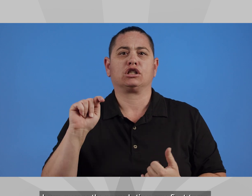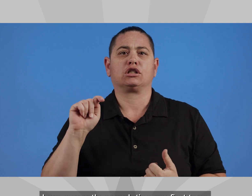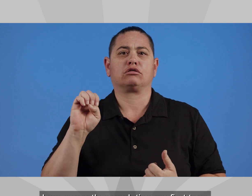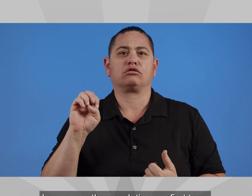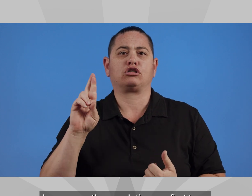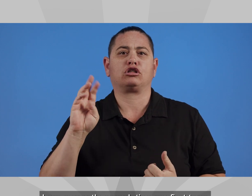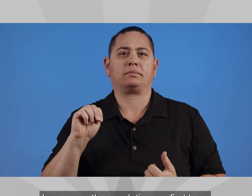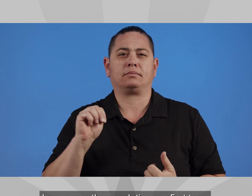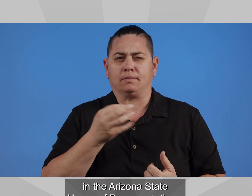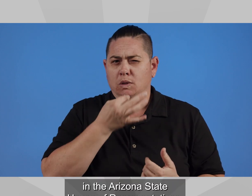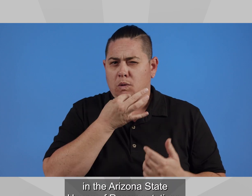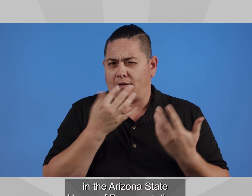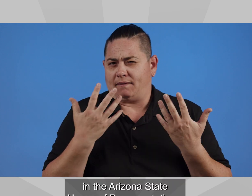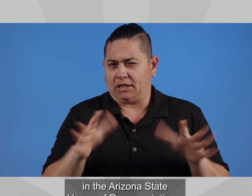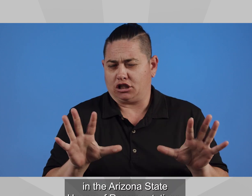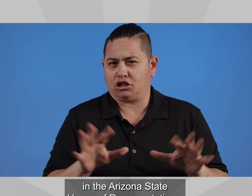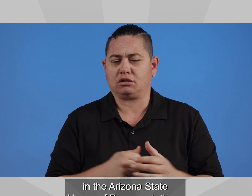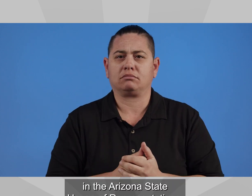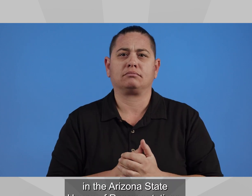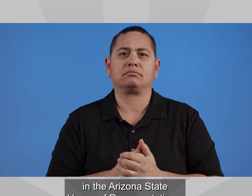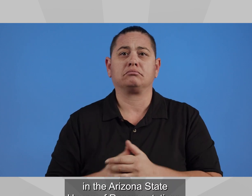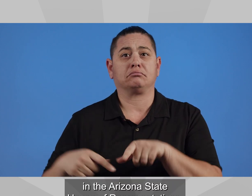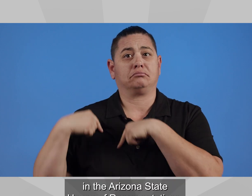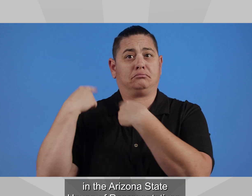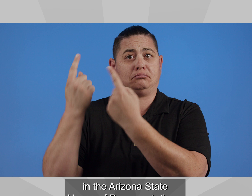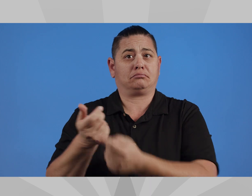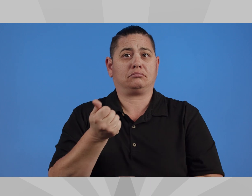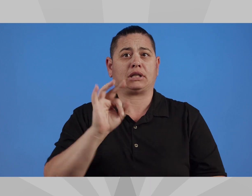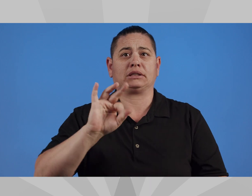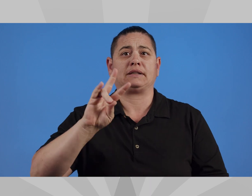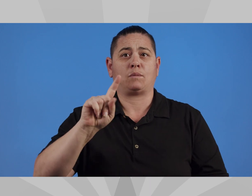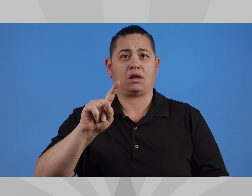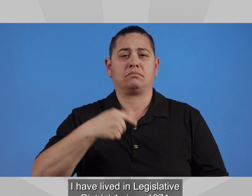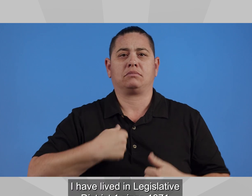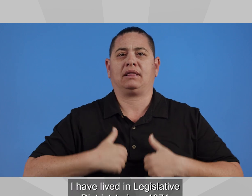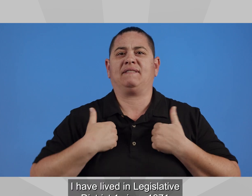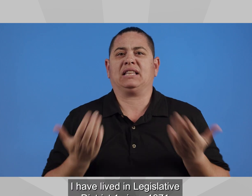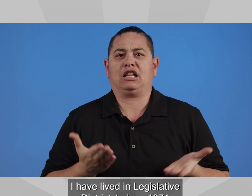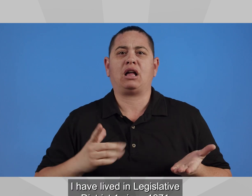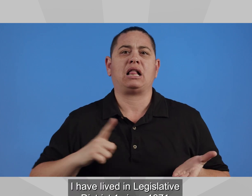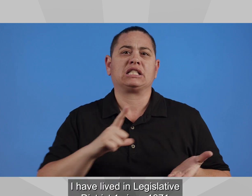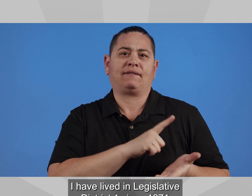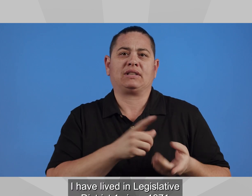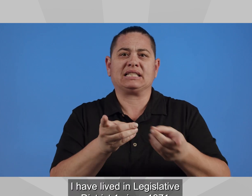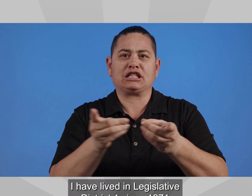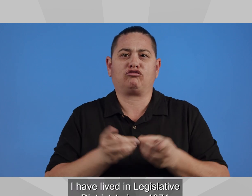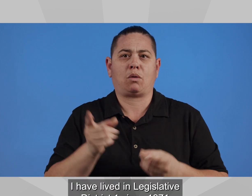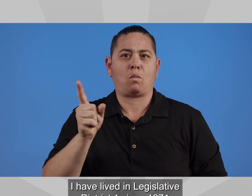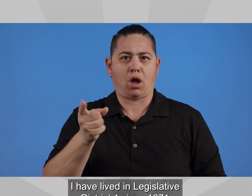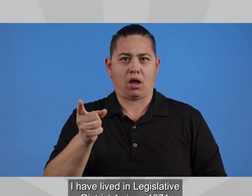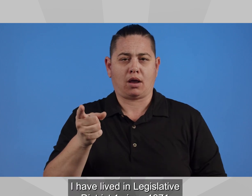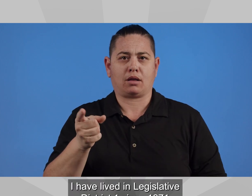Currently completing my first term in the Arizona State House of Representatives. Have lived in Legislative District